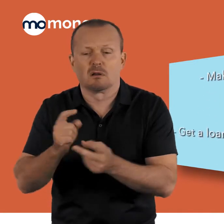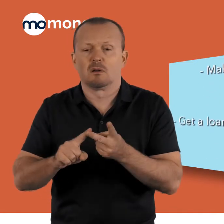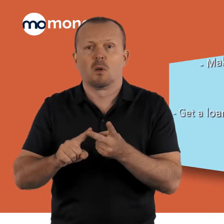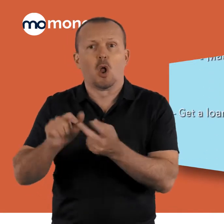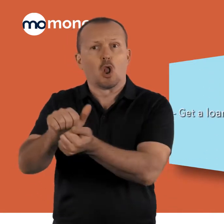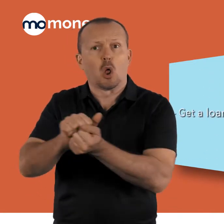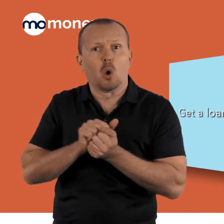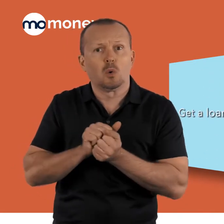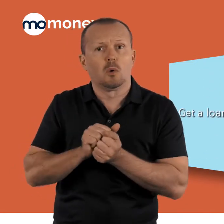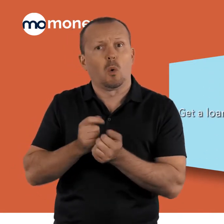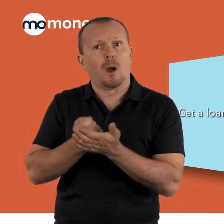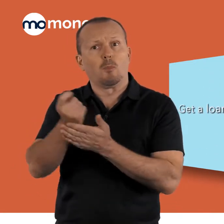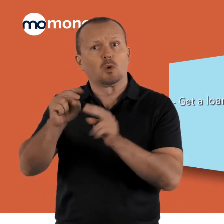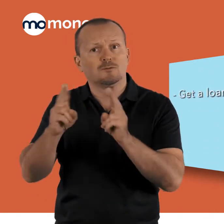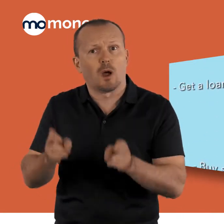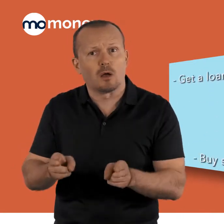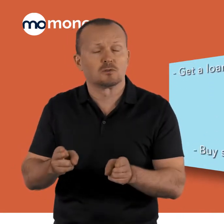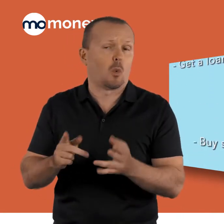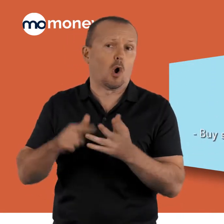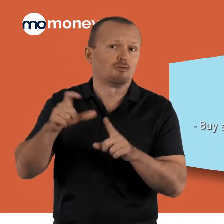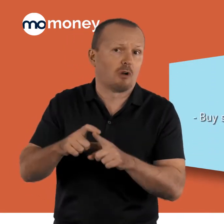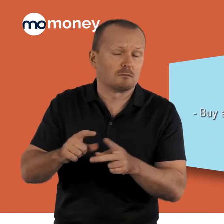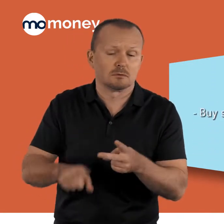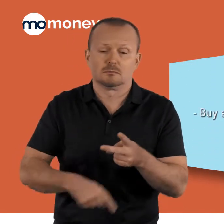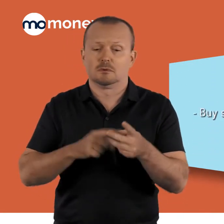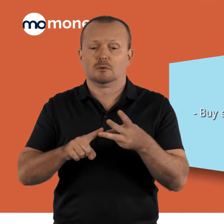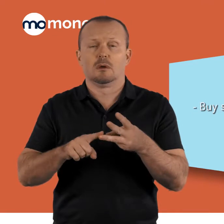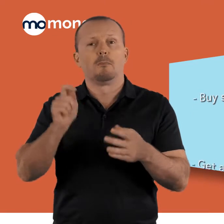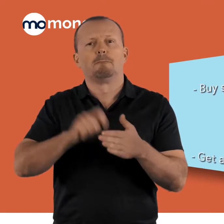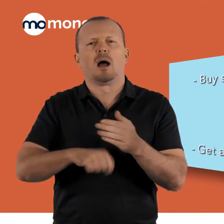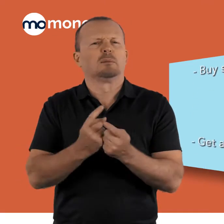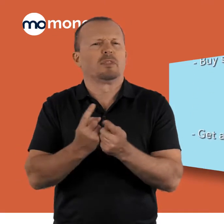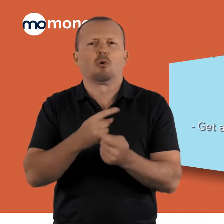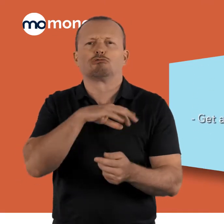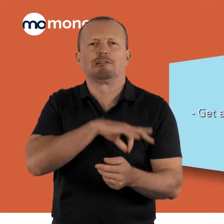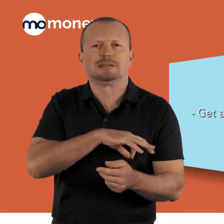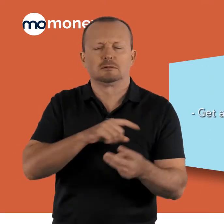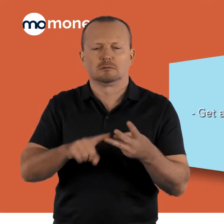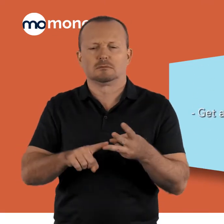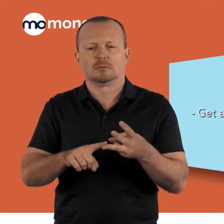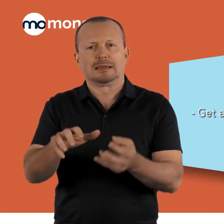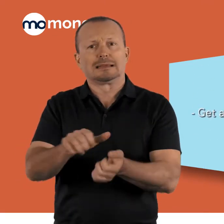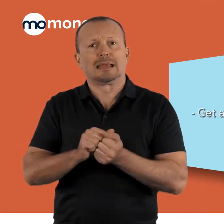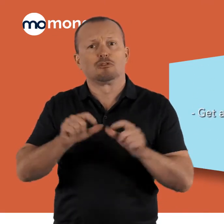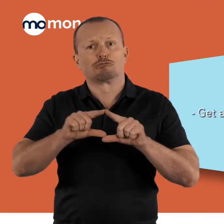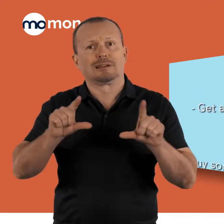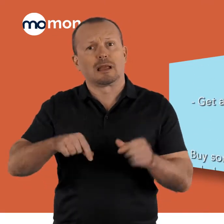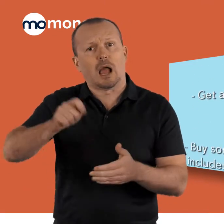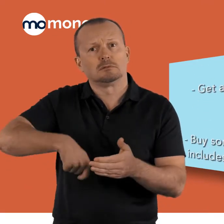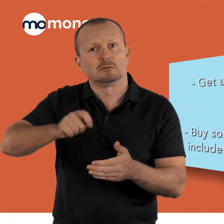a loan, mortgage or overdraft, buy something on credit, get a credit or store